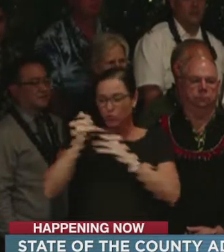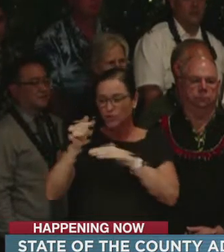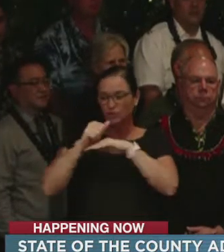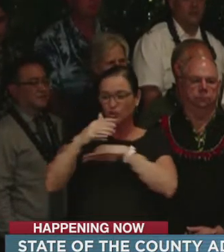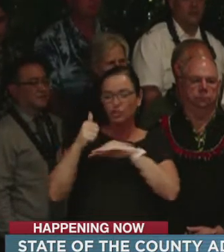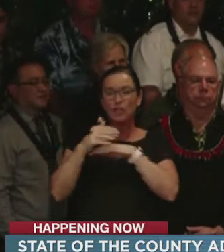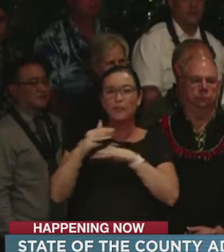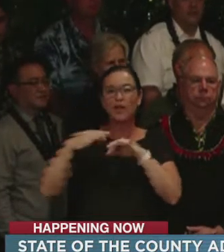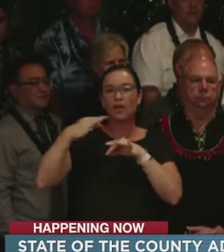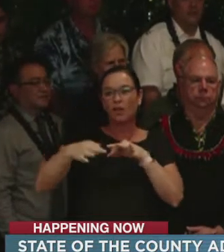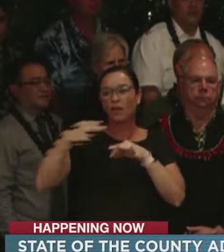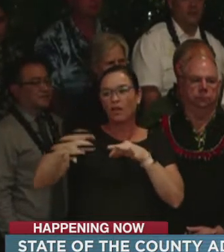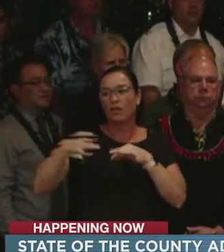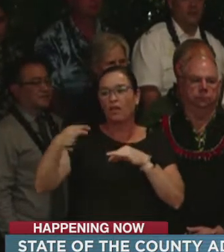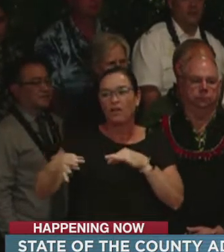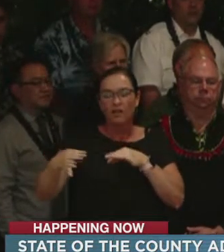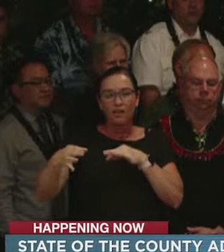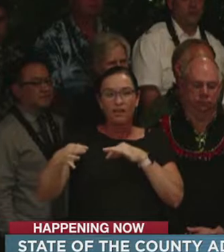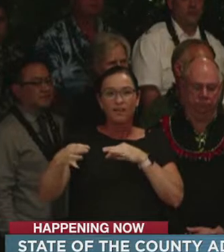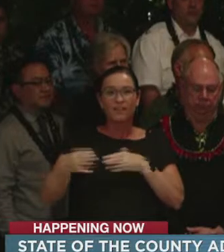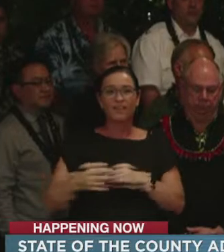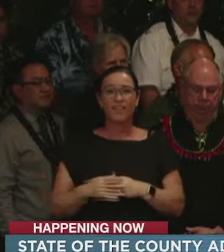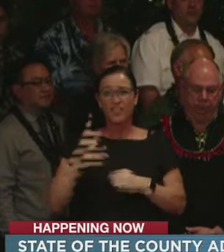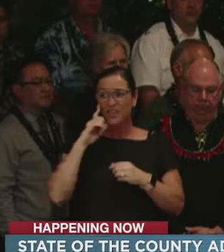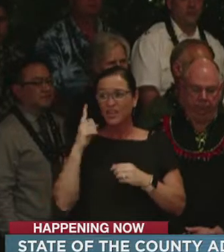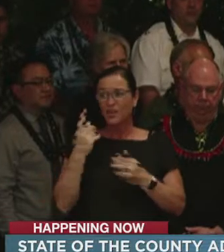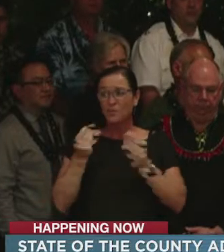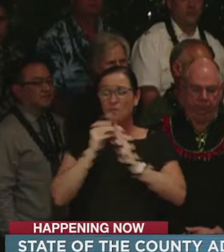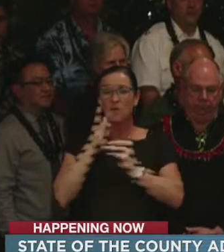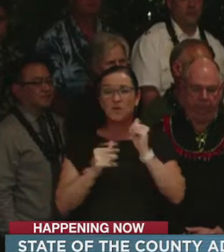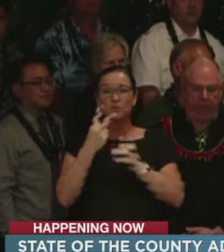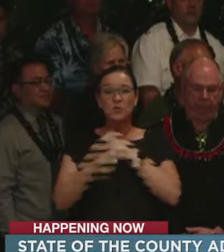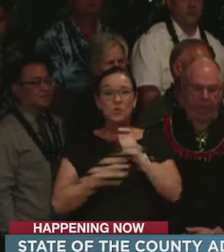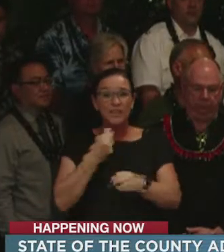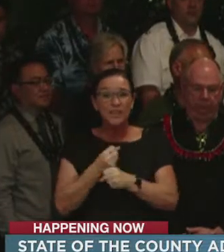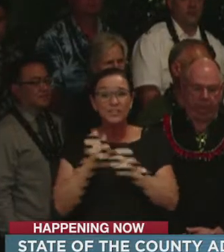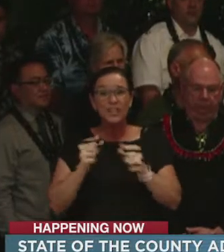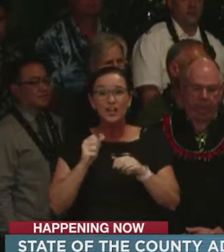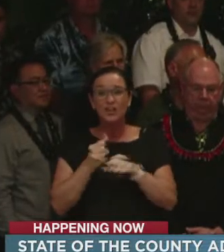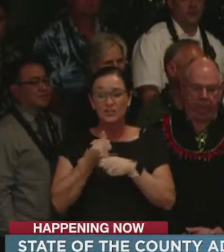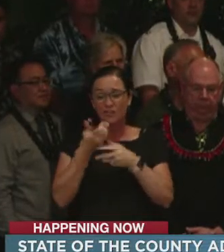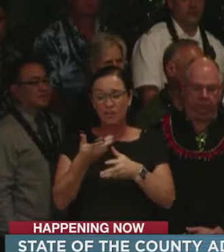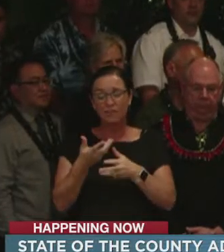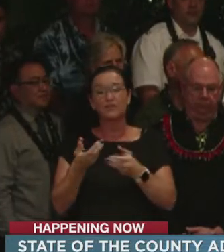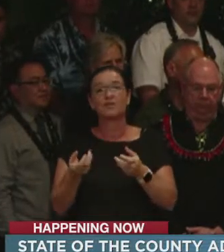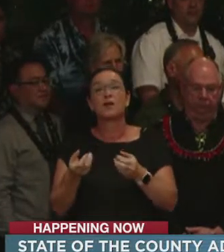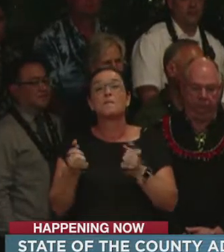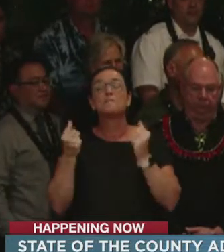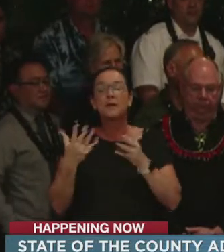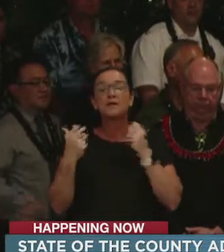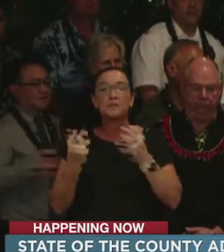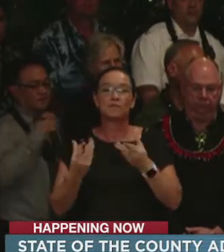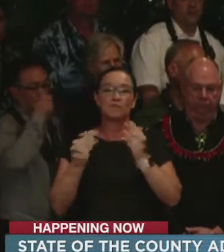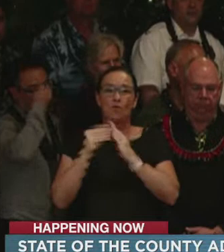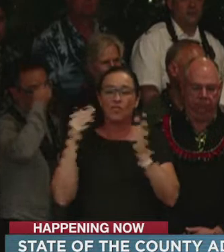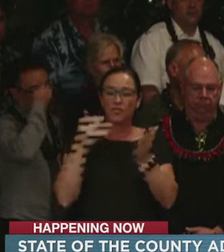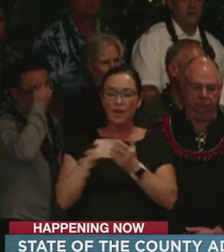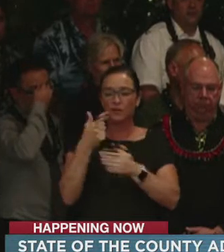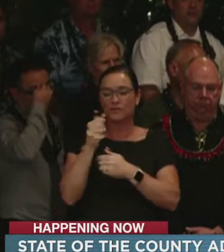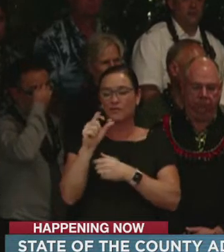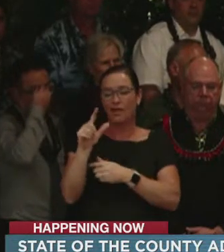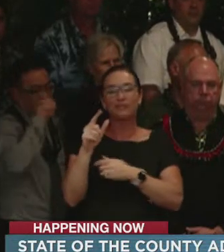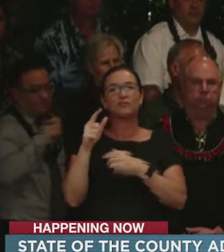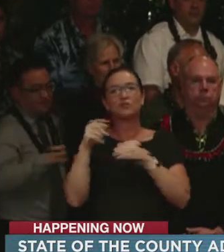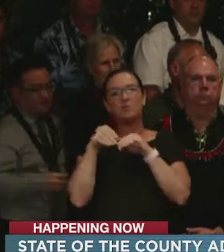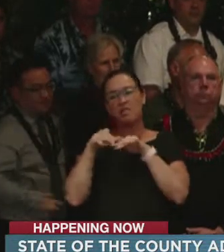time. Just think, more than 2 years to fix a problem that could have caused thousands of more gallons of untreated sewage to flow